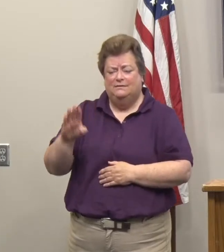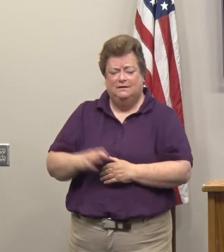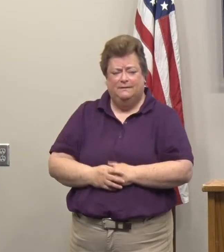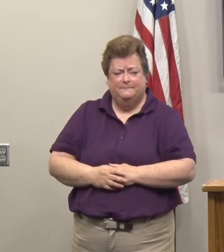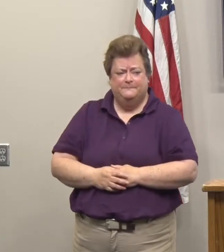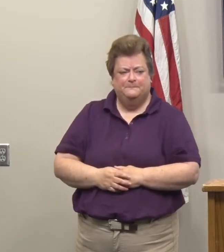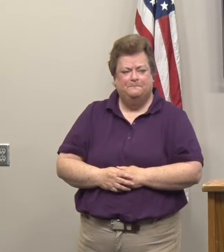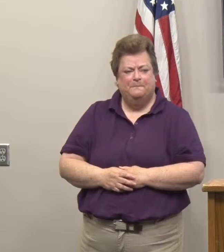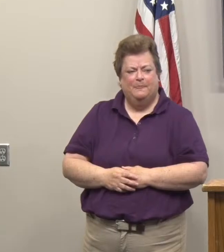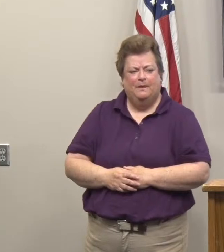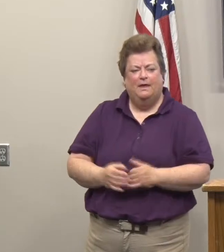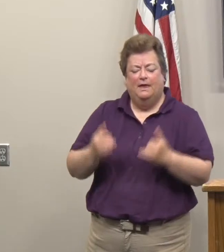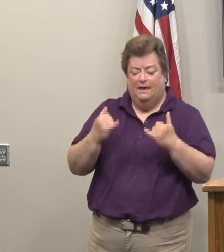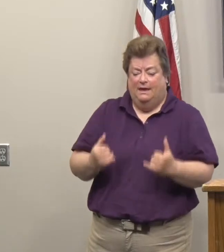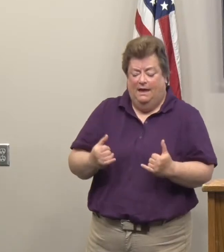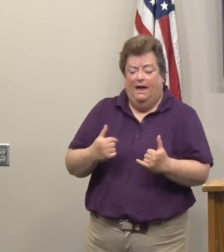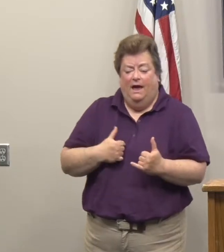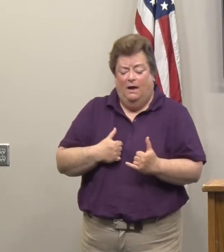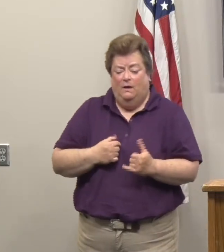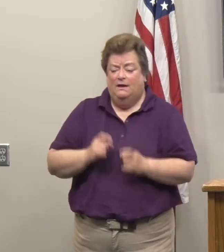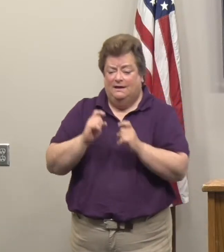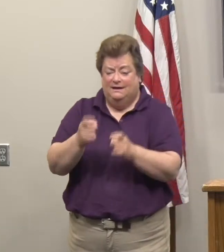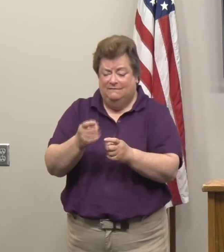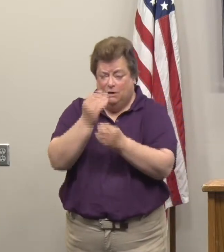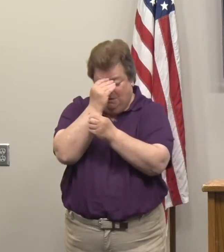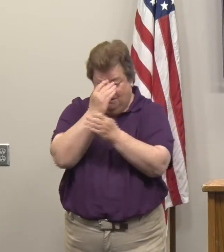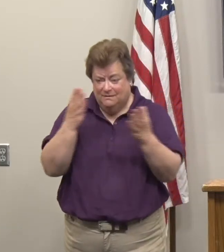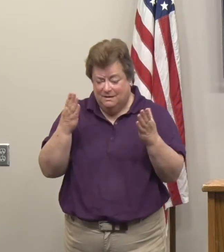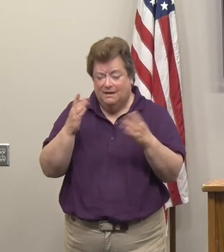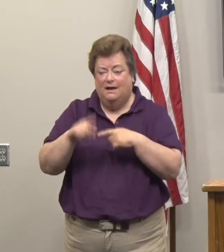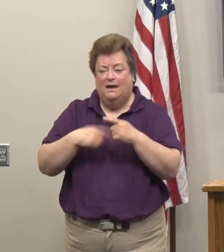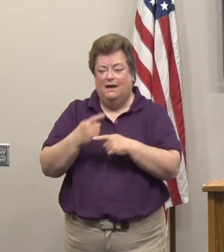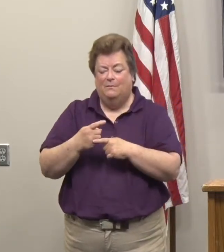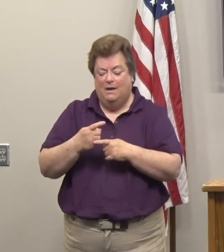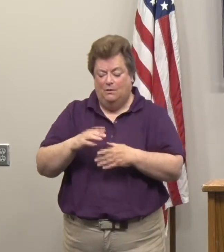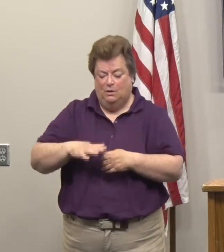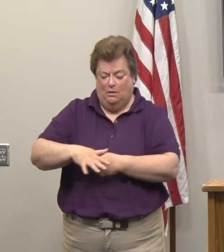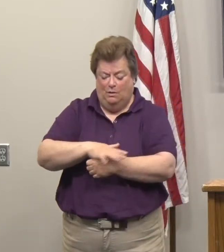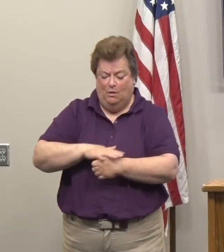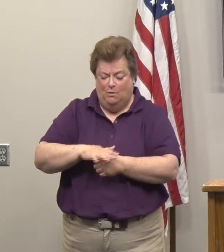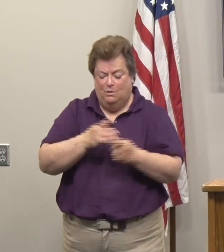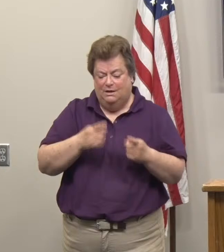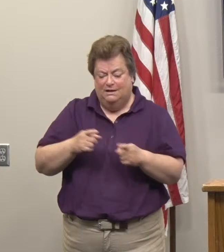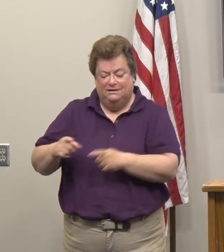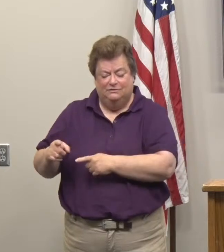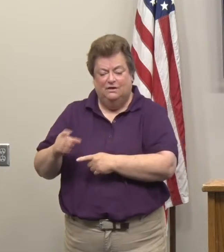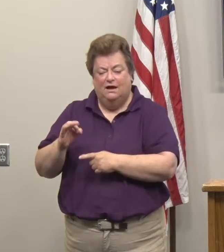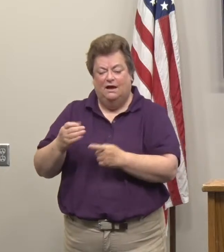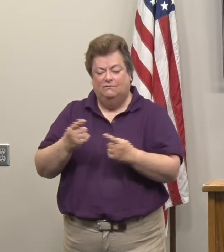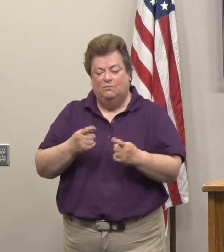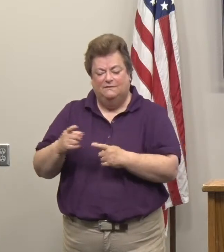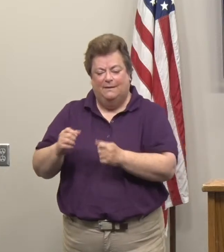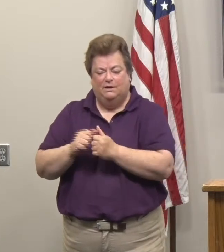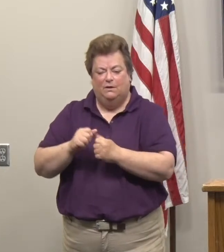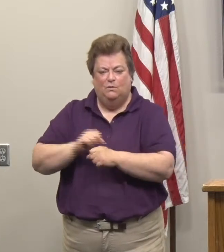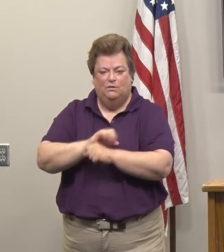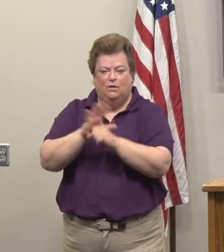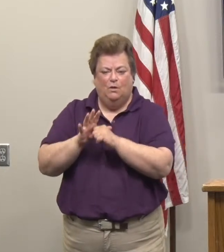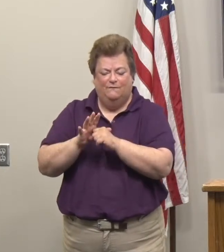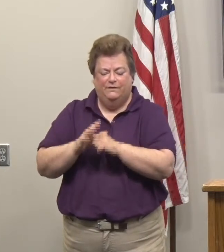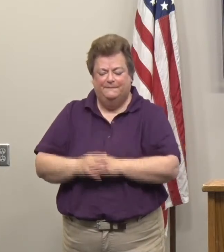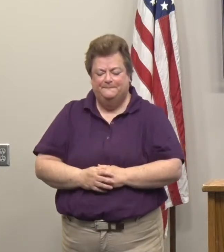We will now move on and provide an update on local cases and conditions of the ongoing pandemic. We